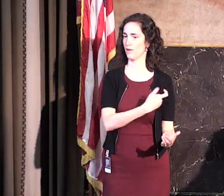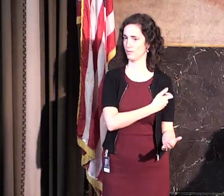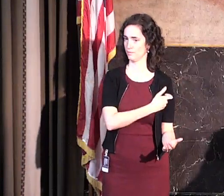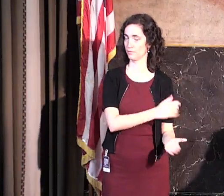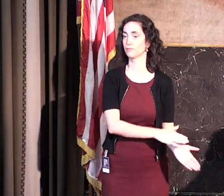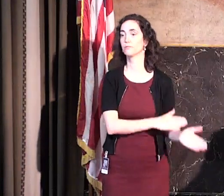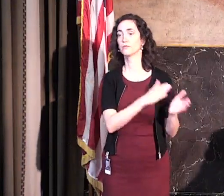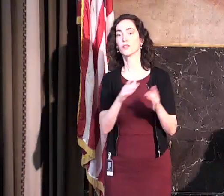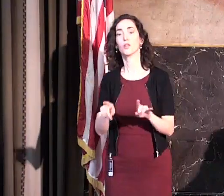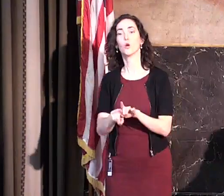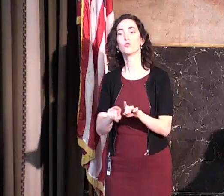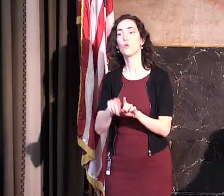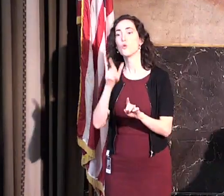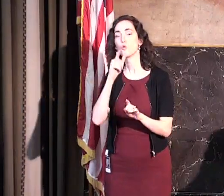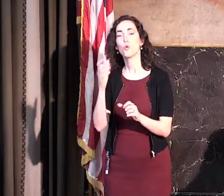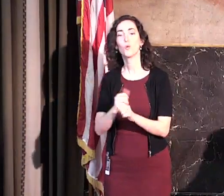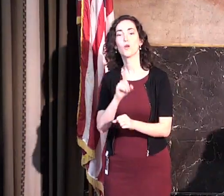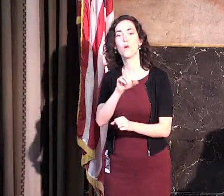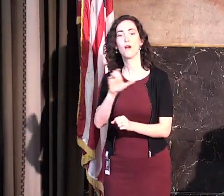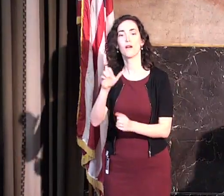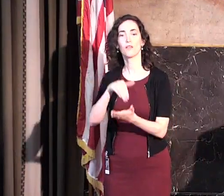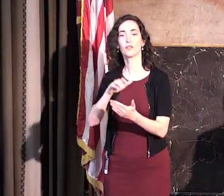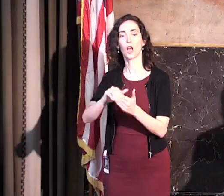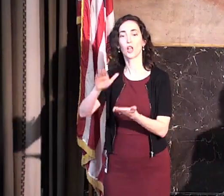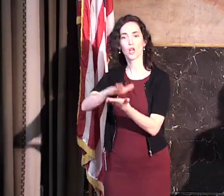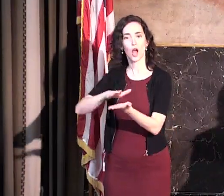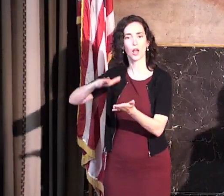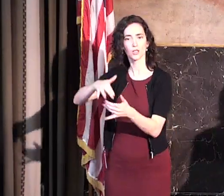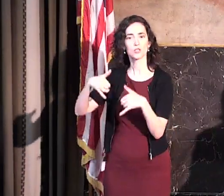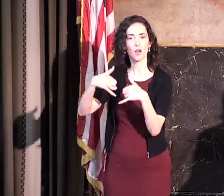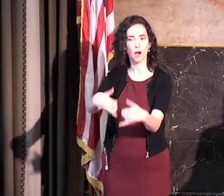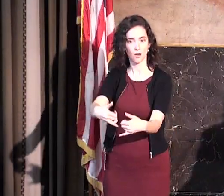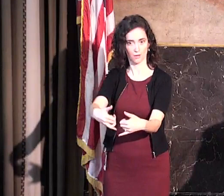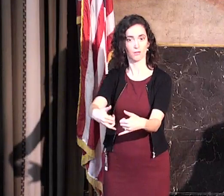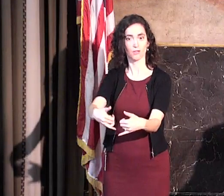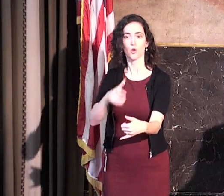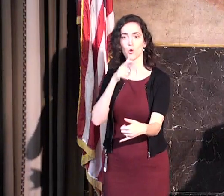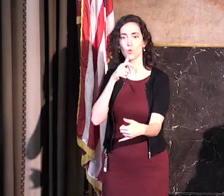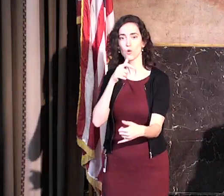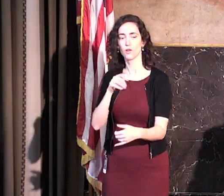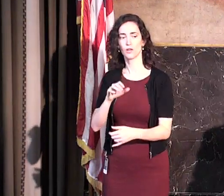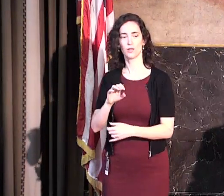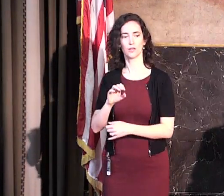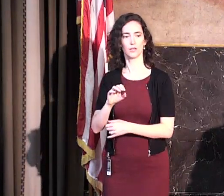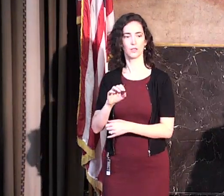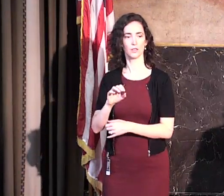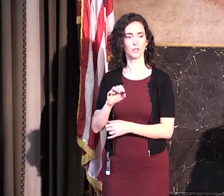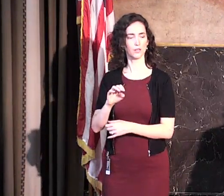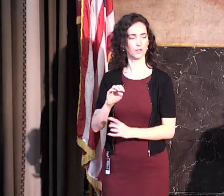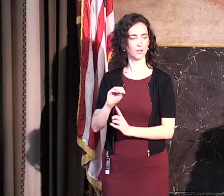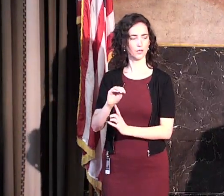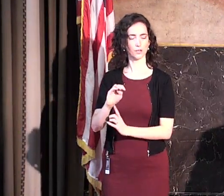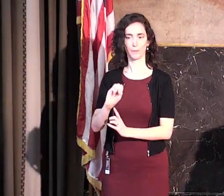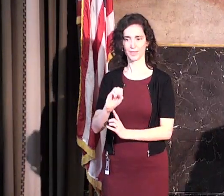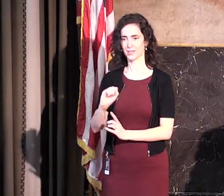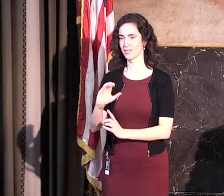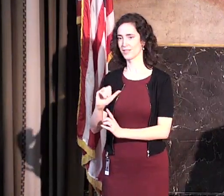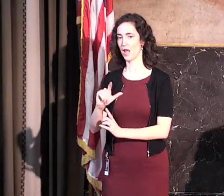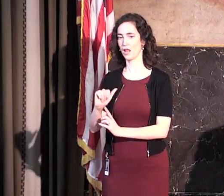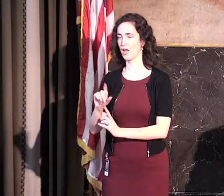the $100,000 college scholarship winner, Miss Scala DeGrasse from Hammond. She